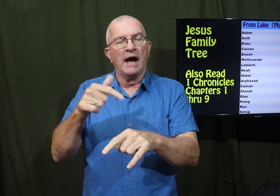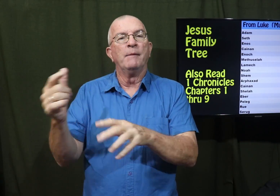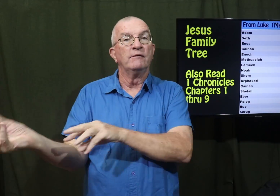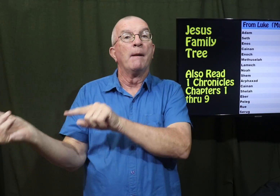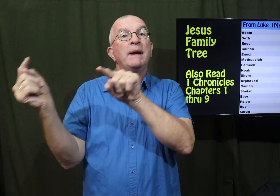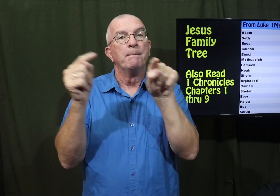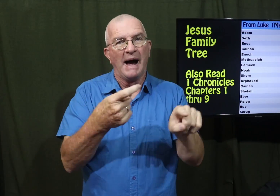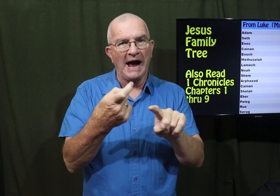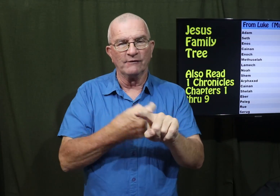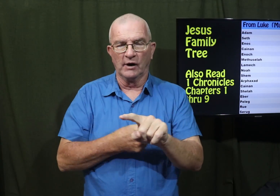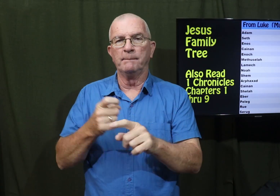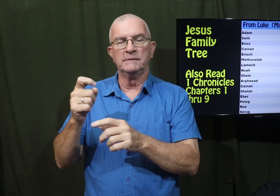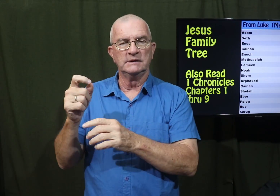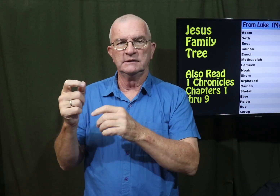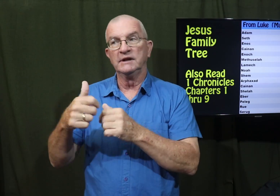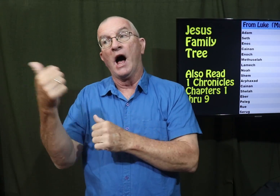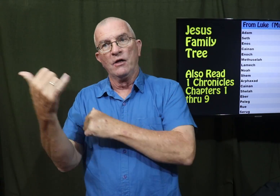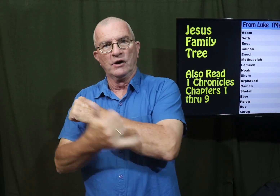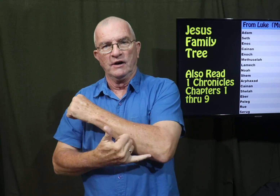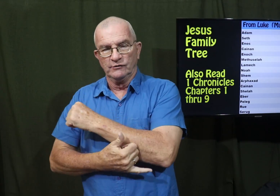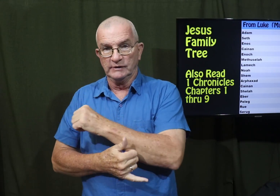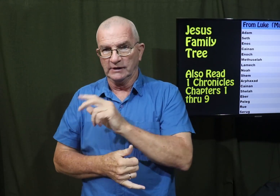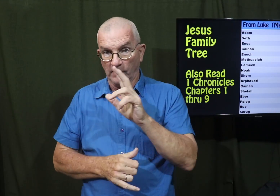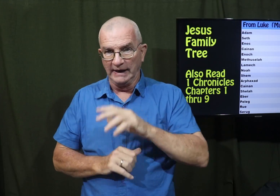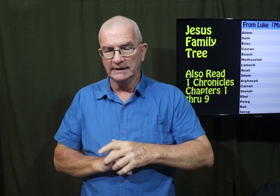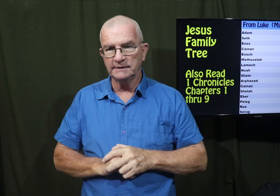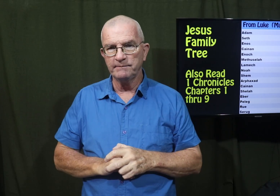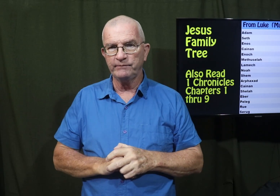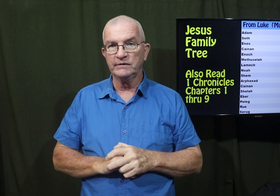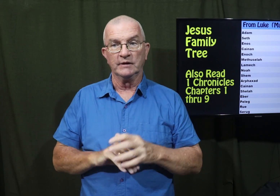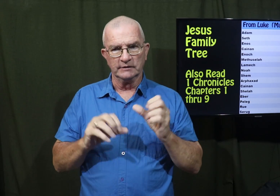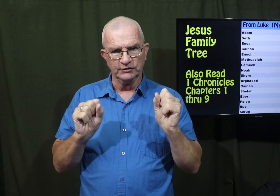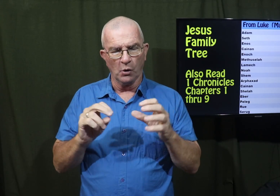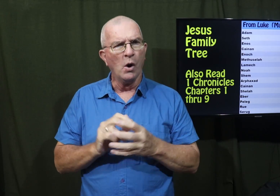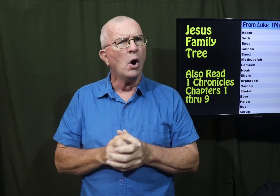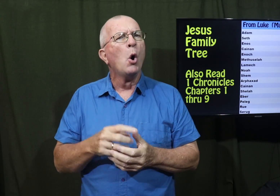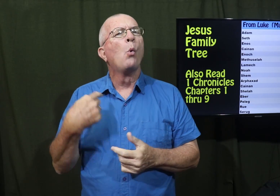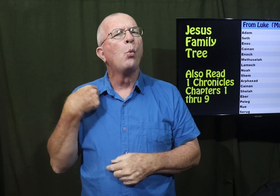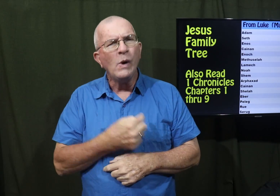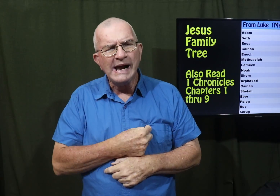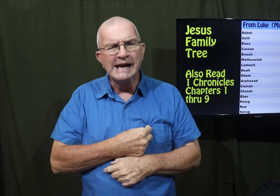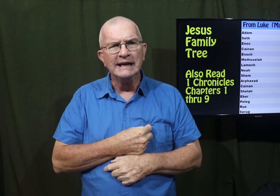time coming back from that other country.